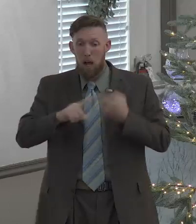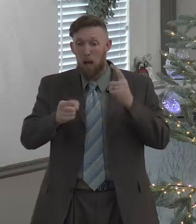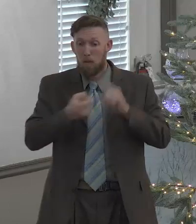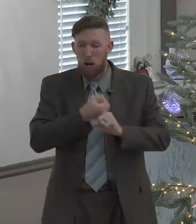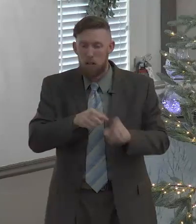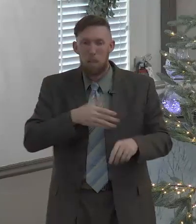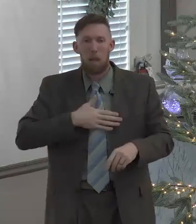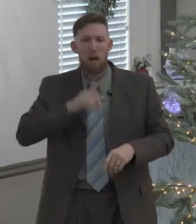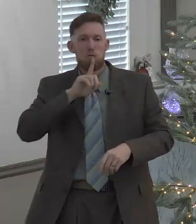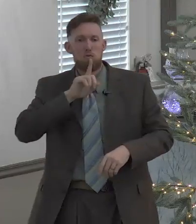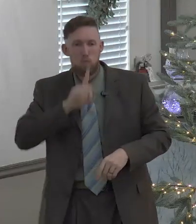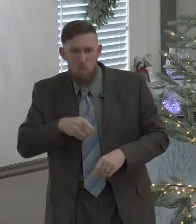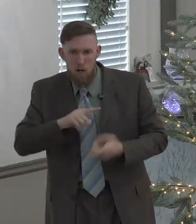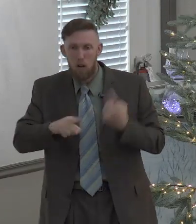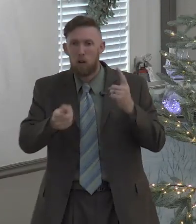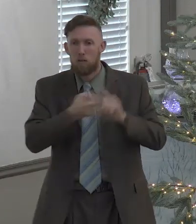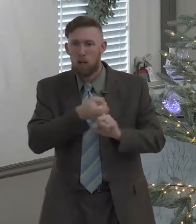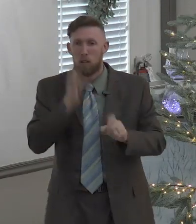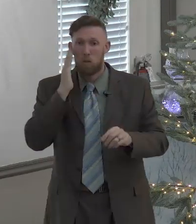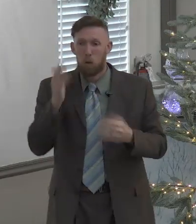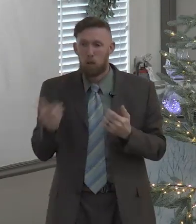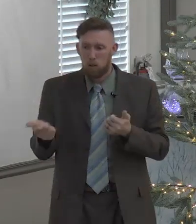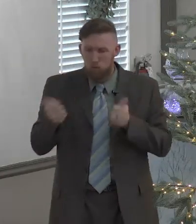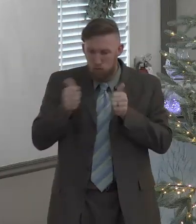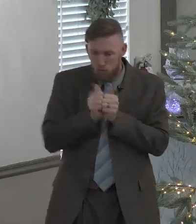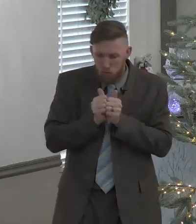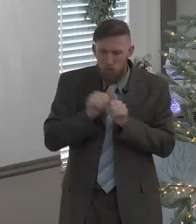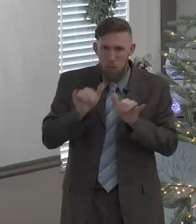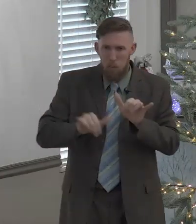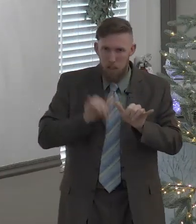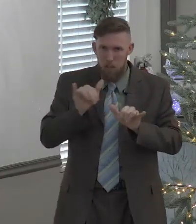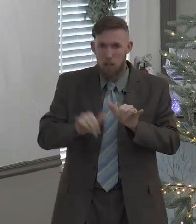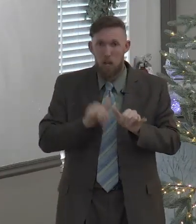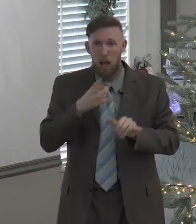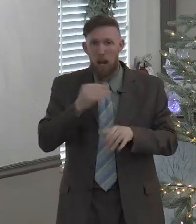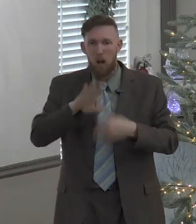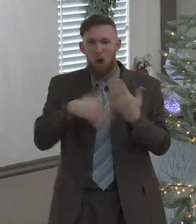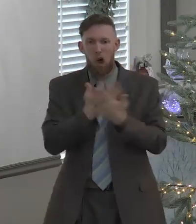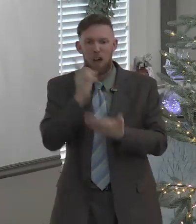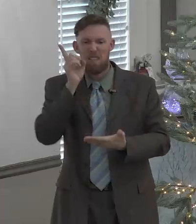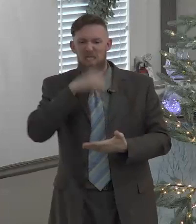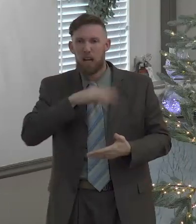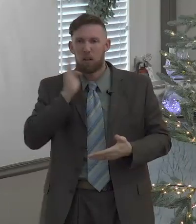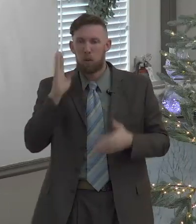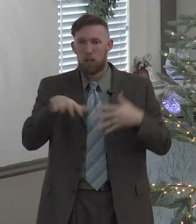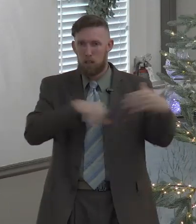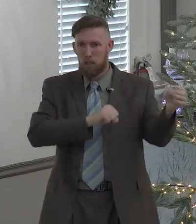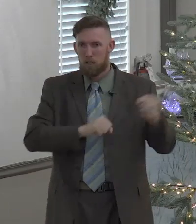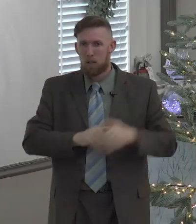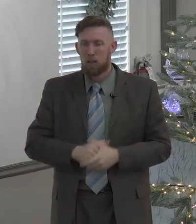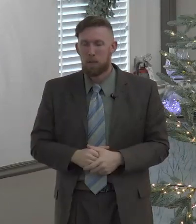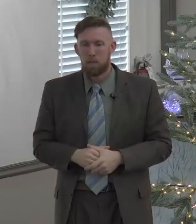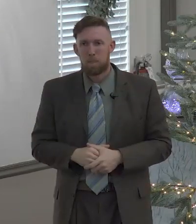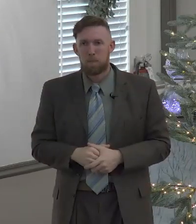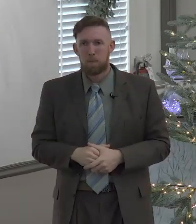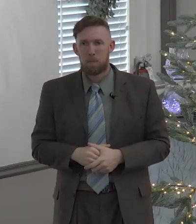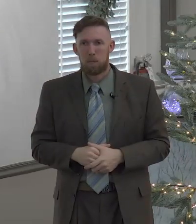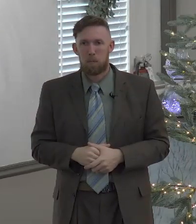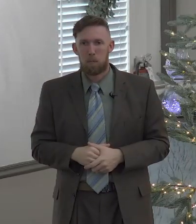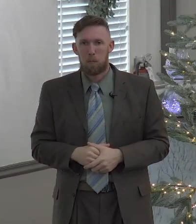job. I don't care what anybody... Hey, listen, my friends will stick with me, and the ones who were fake friends will leave me.